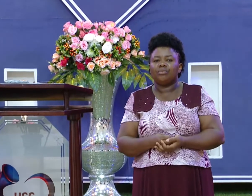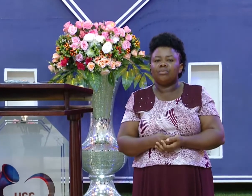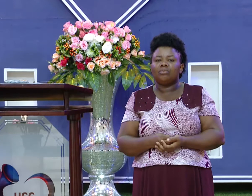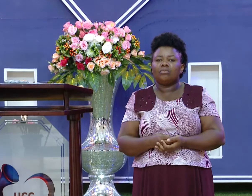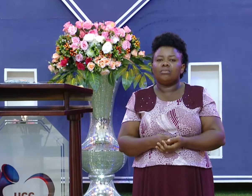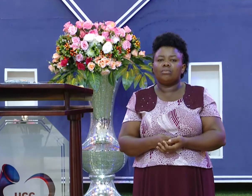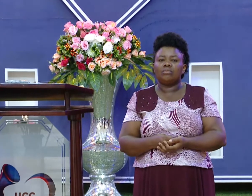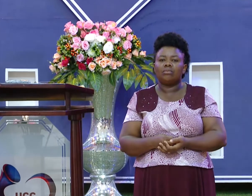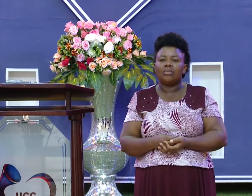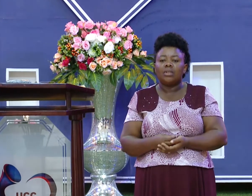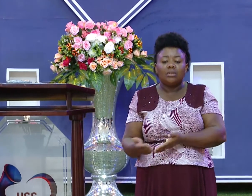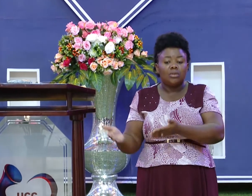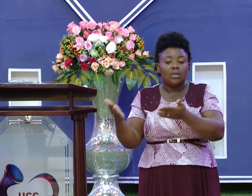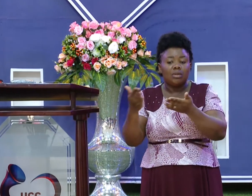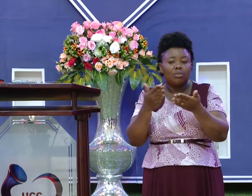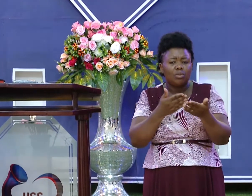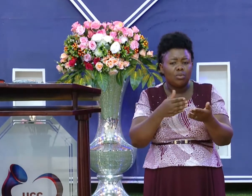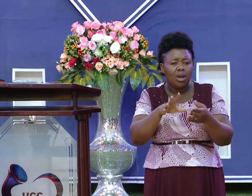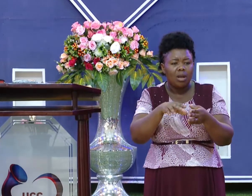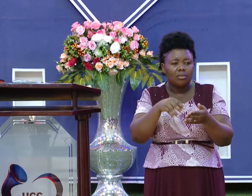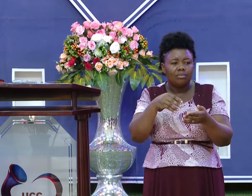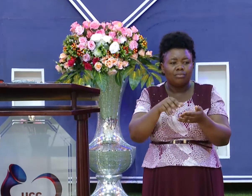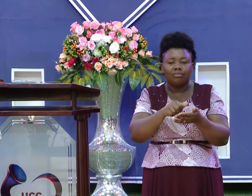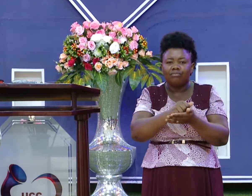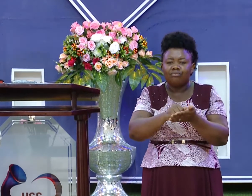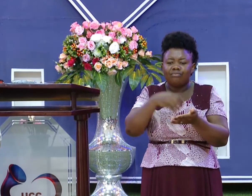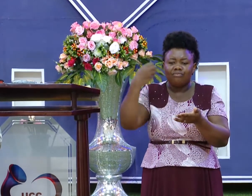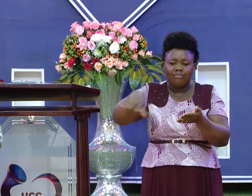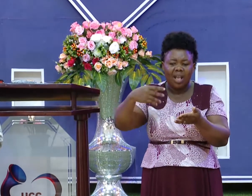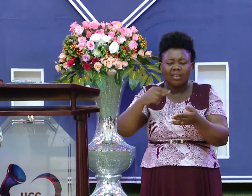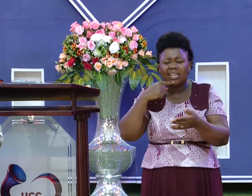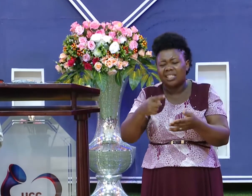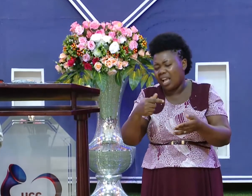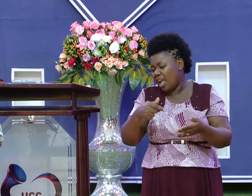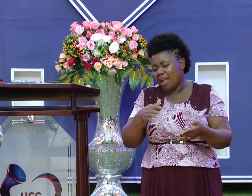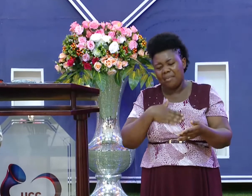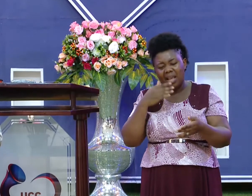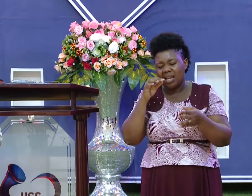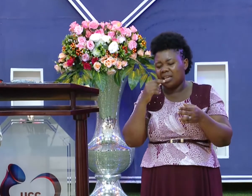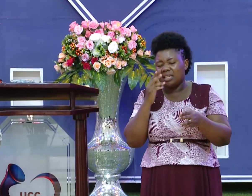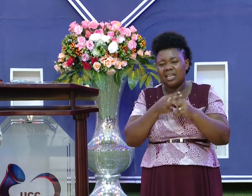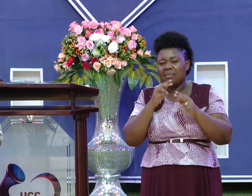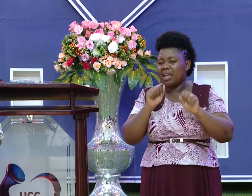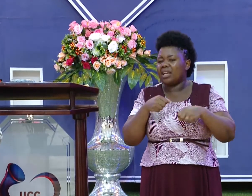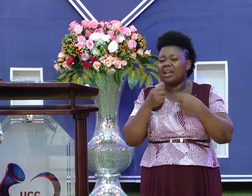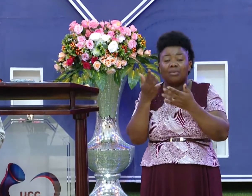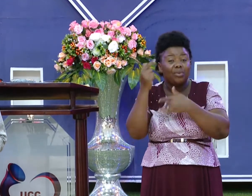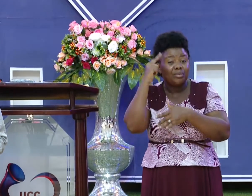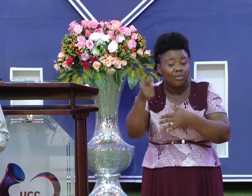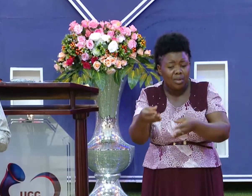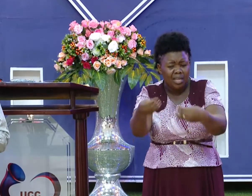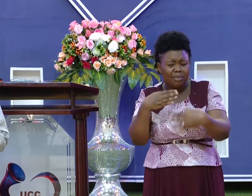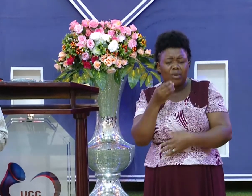it ready tomorrow. They bought him Doda. And he said, I do not kill